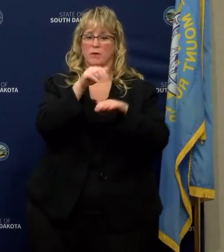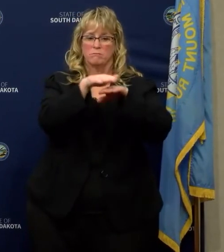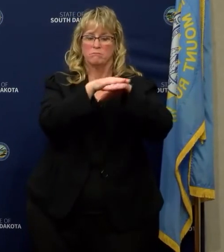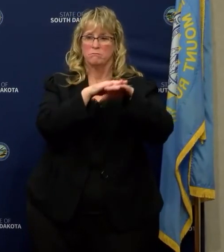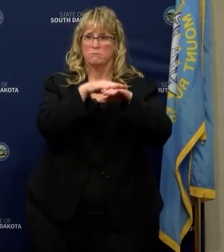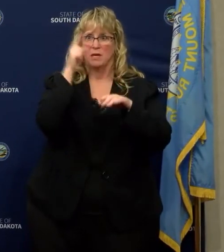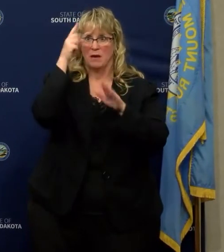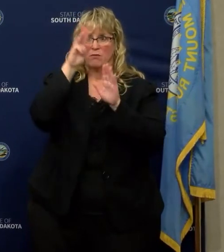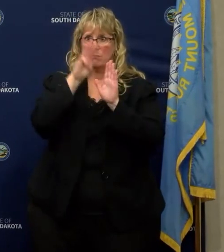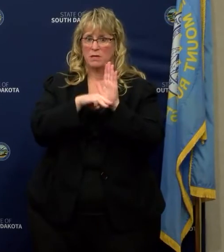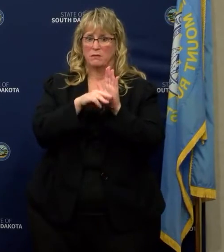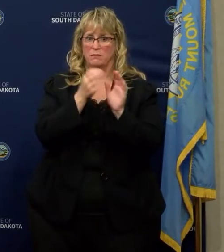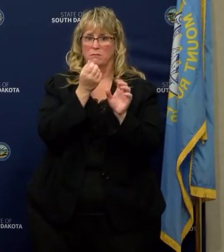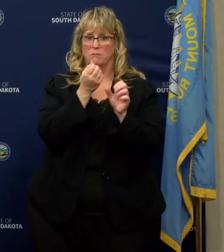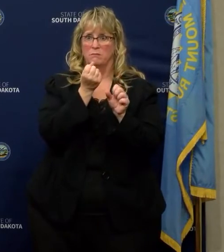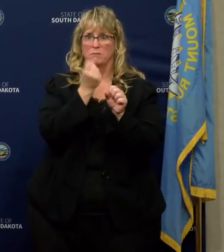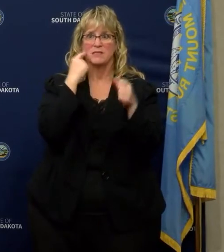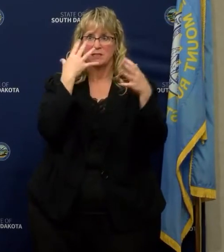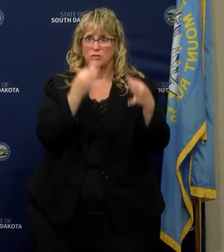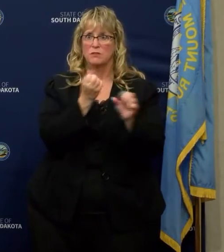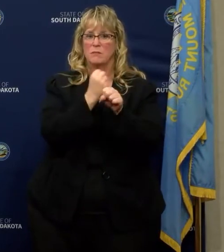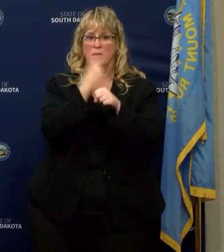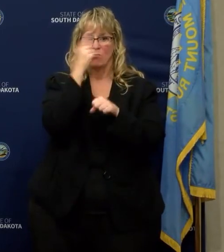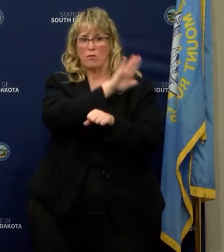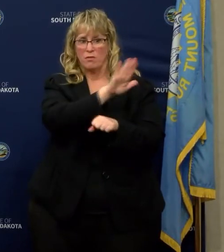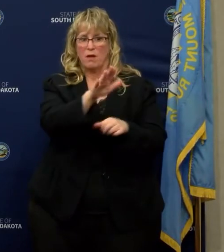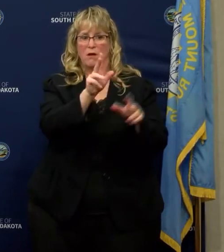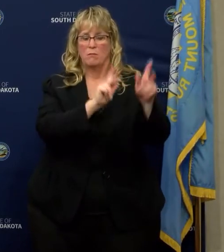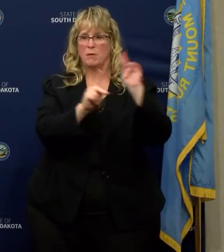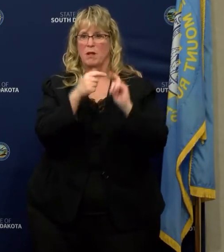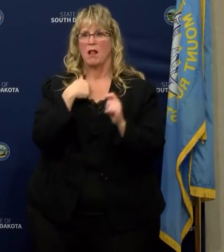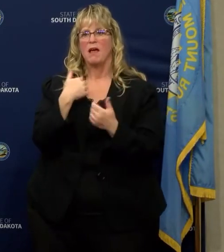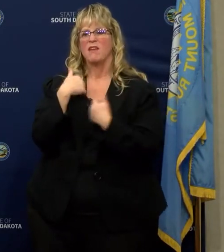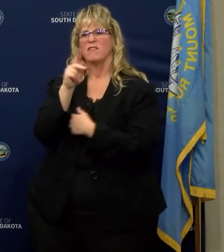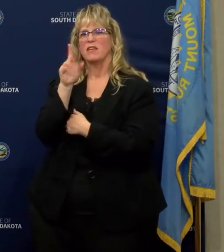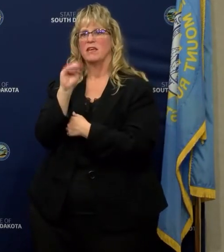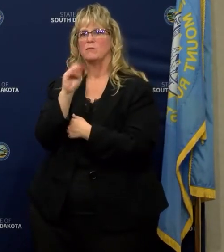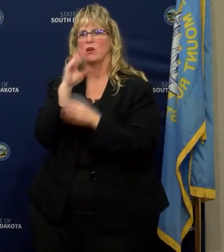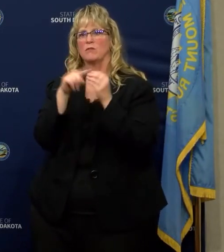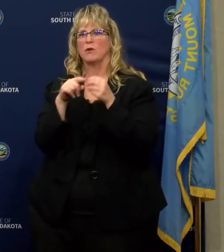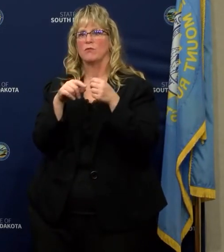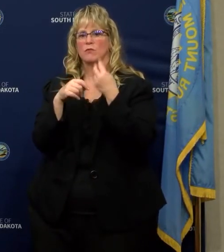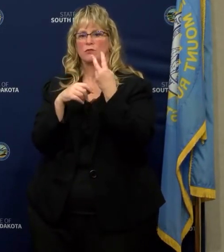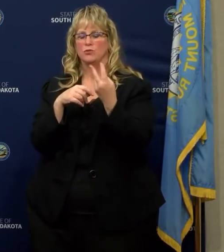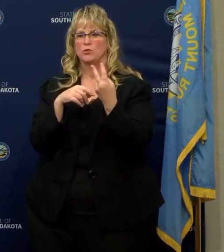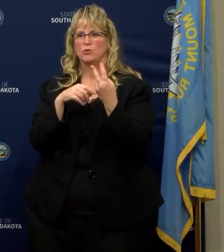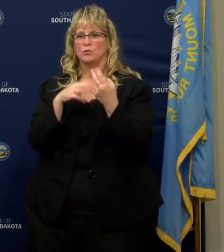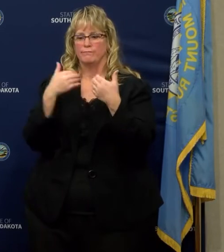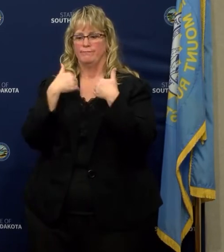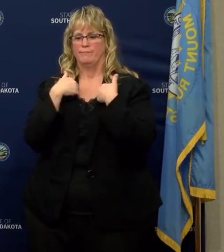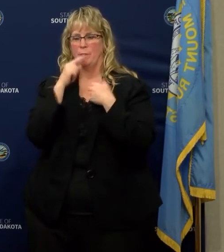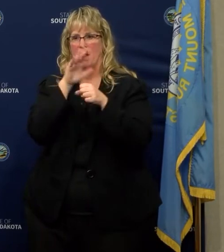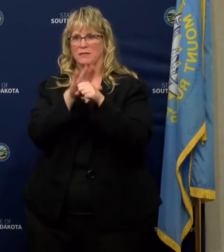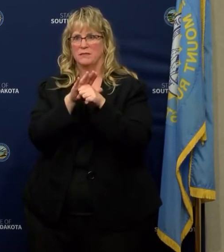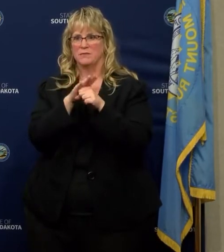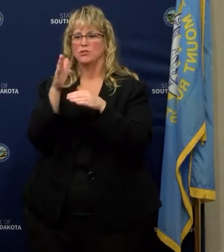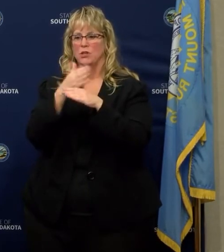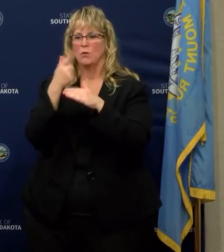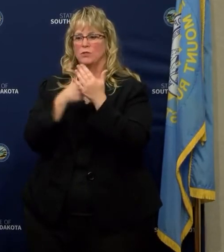and decisions that they make for their people. I'll have Kim speak specifically to those two positive cases and share what she